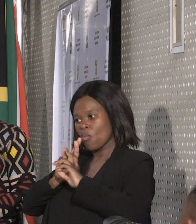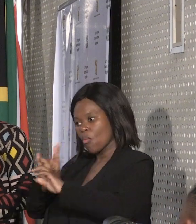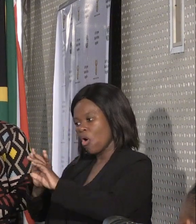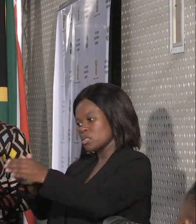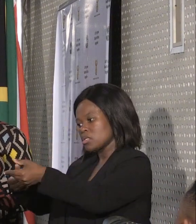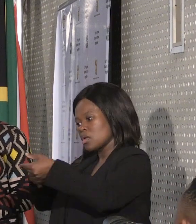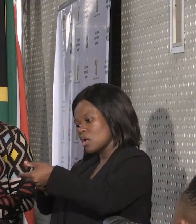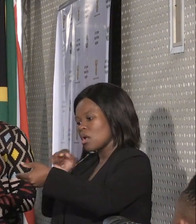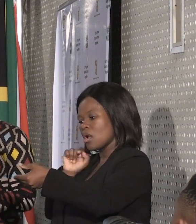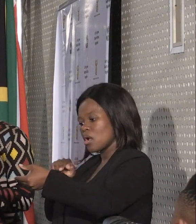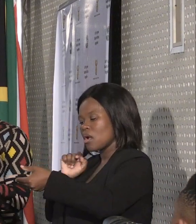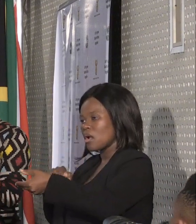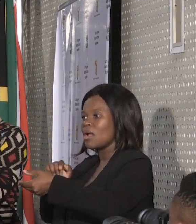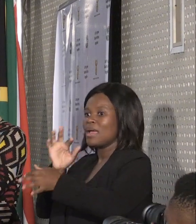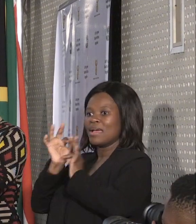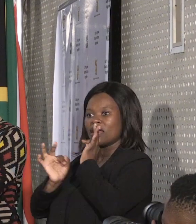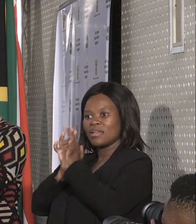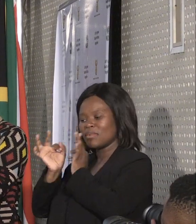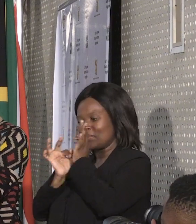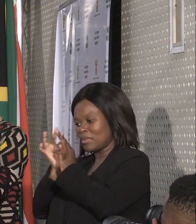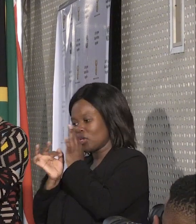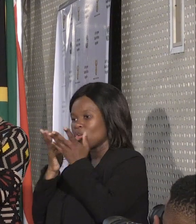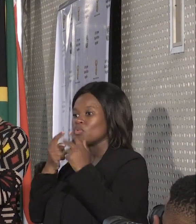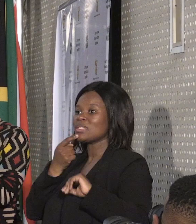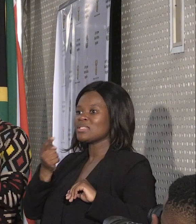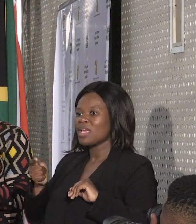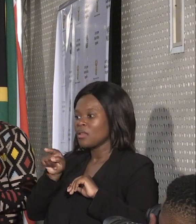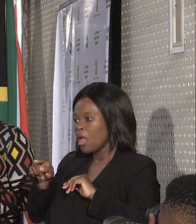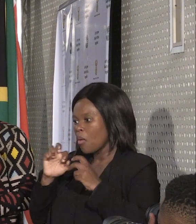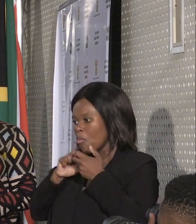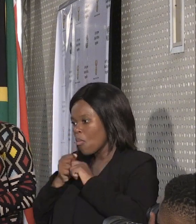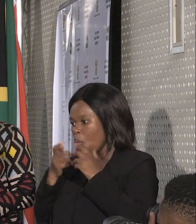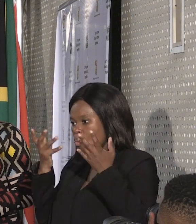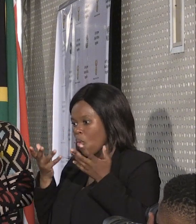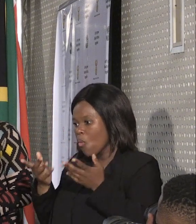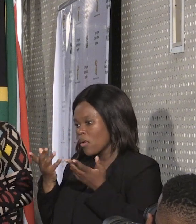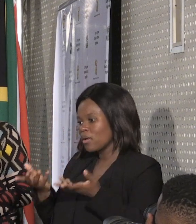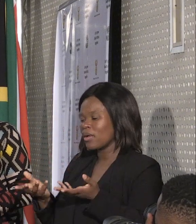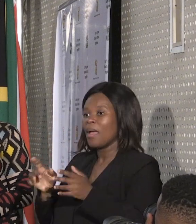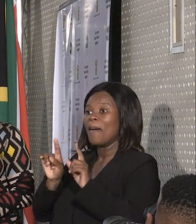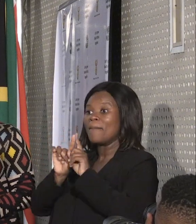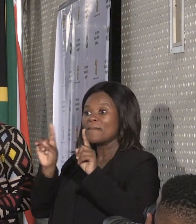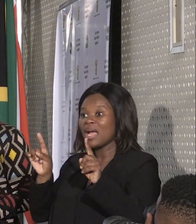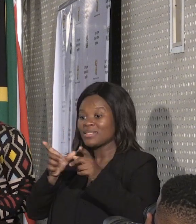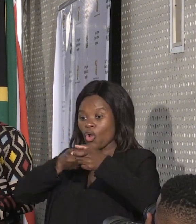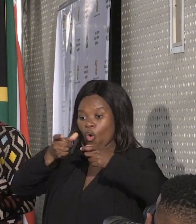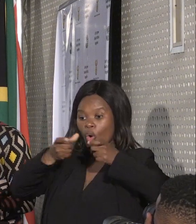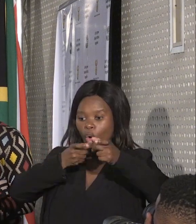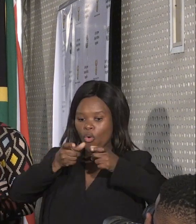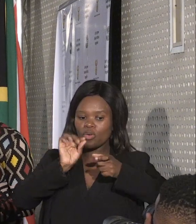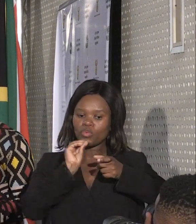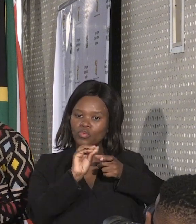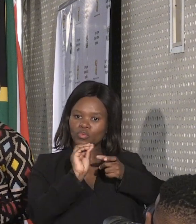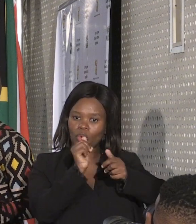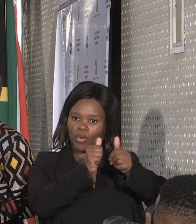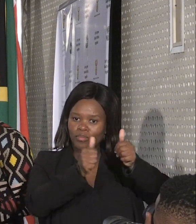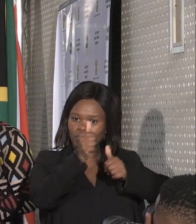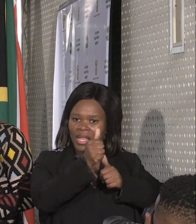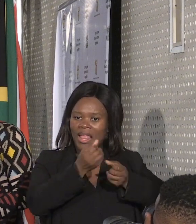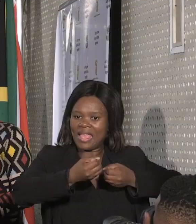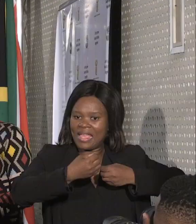baze bakuchazela ukuthi sihluleke la nala ene kune governance eyenza enikeza